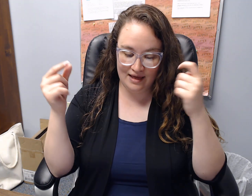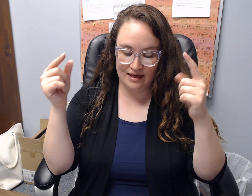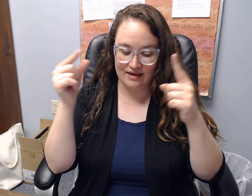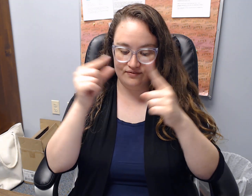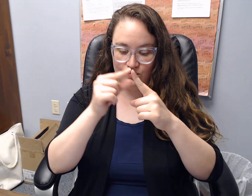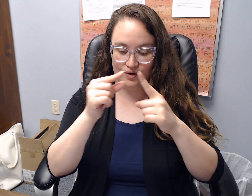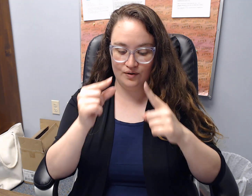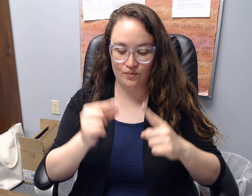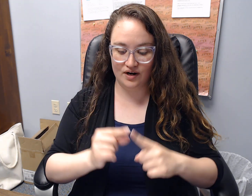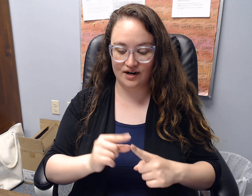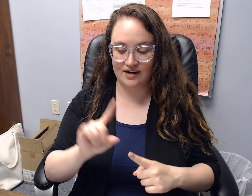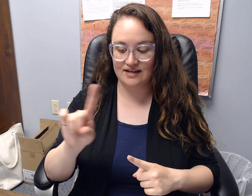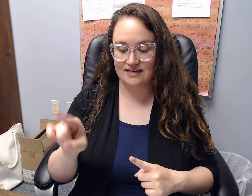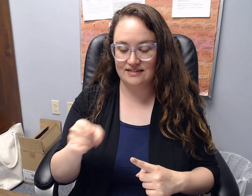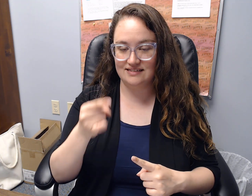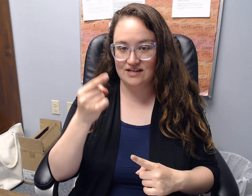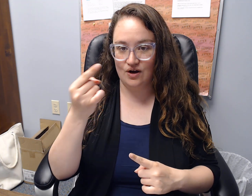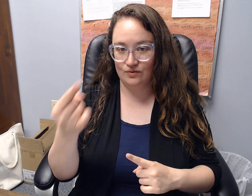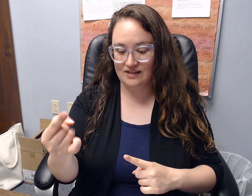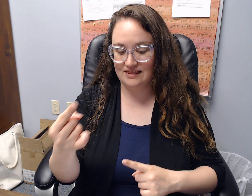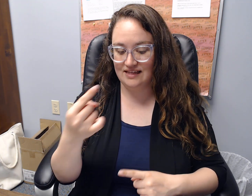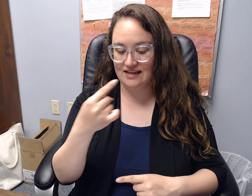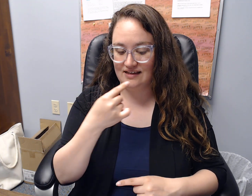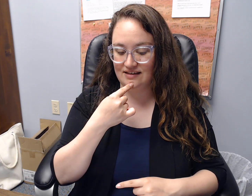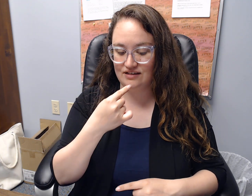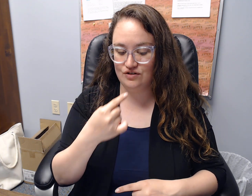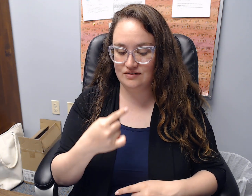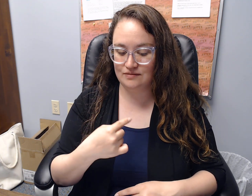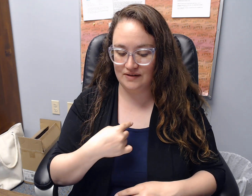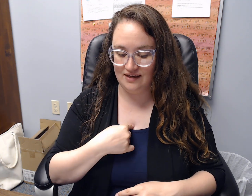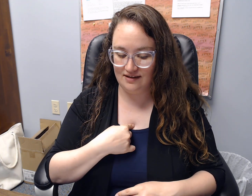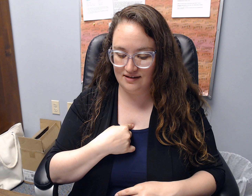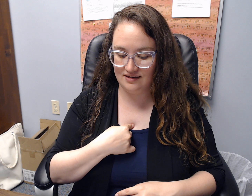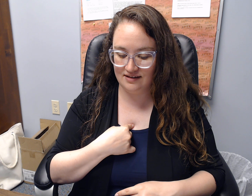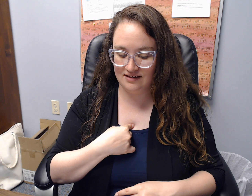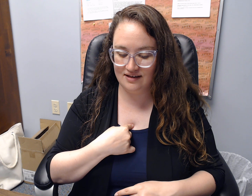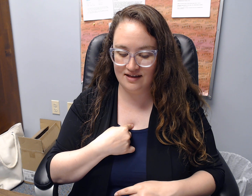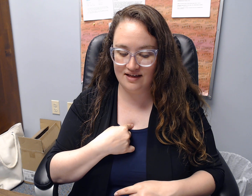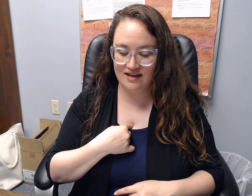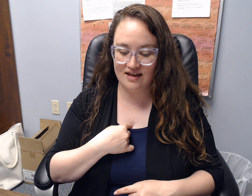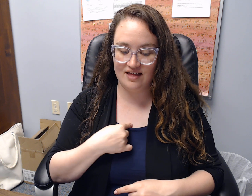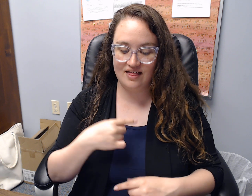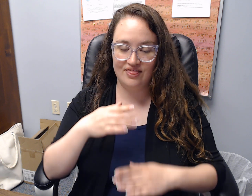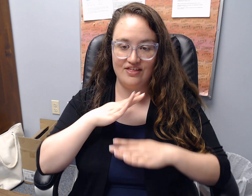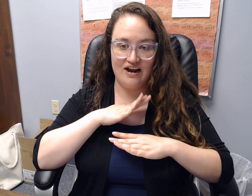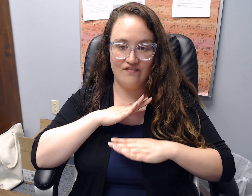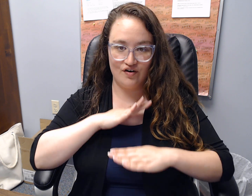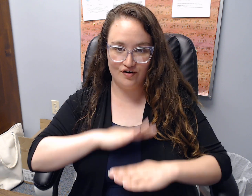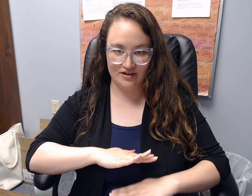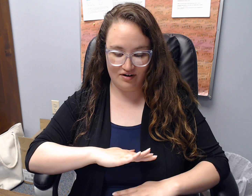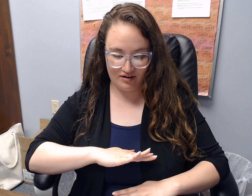If one word is the only thing you speak, then I've heard it all.